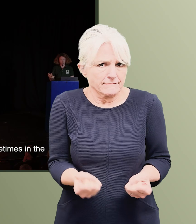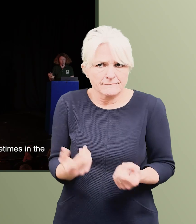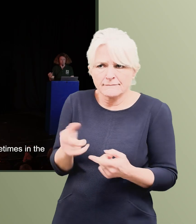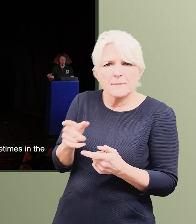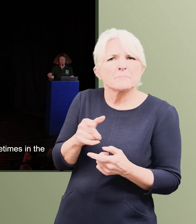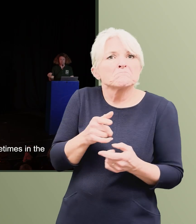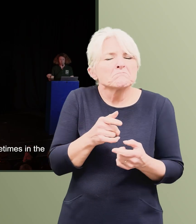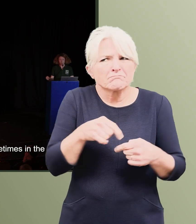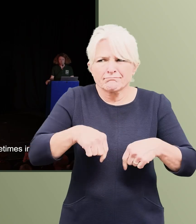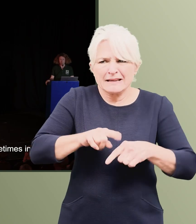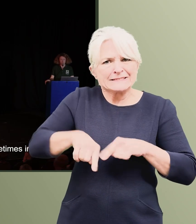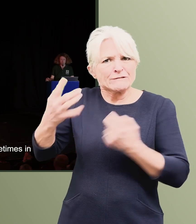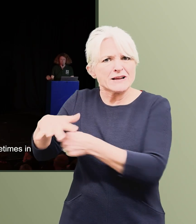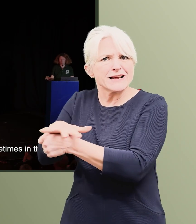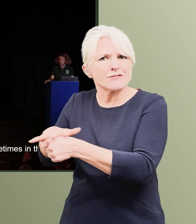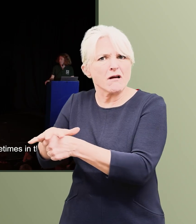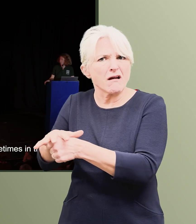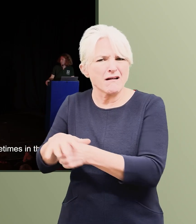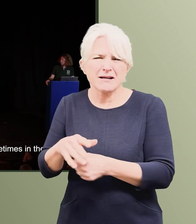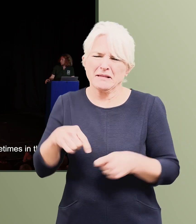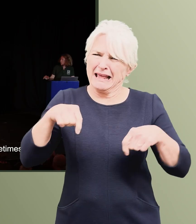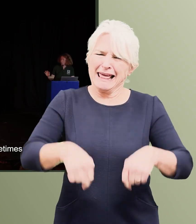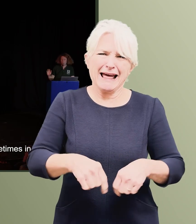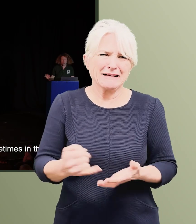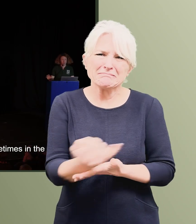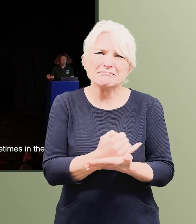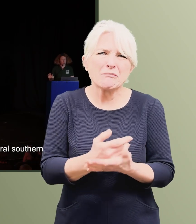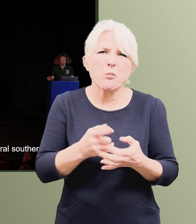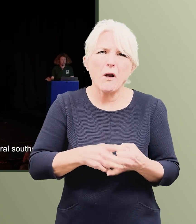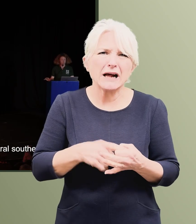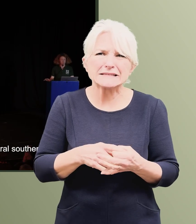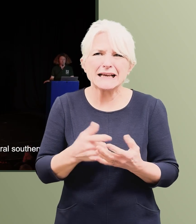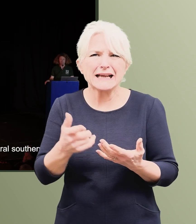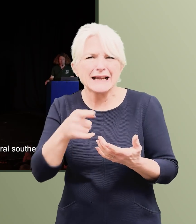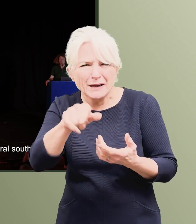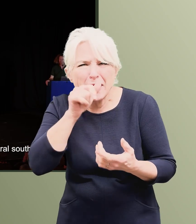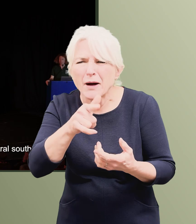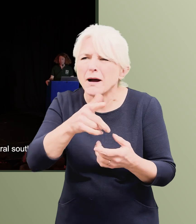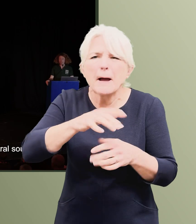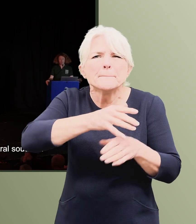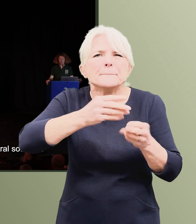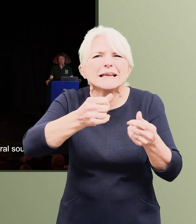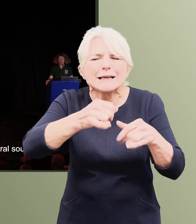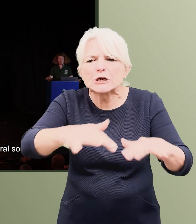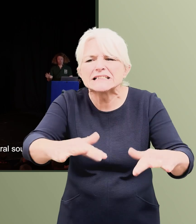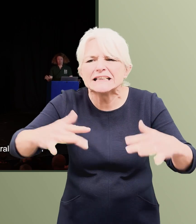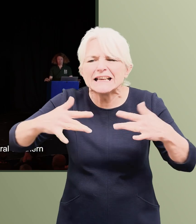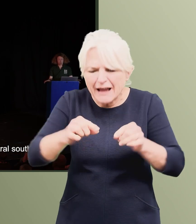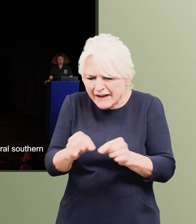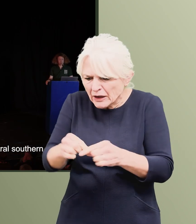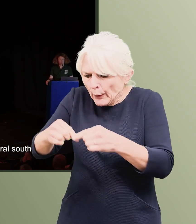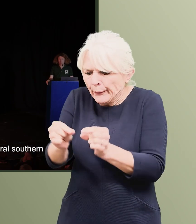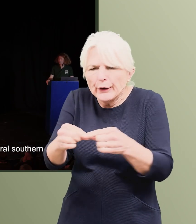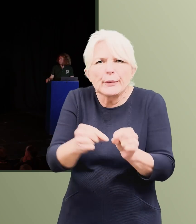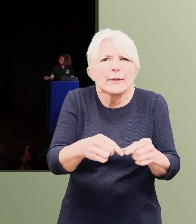which you find in the beach cobbles and sometimes in the glacial tills. But we don't have high quality flint like they have in Ireland or in